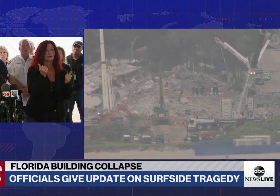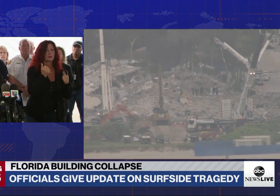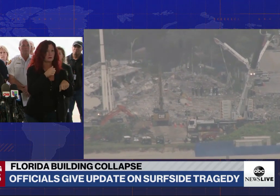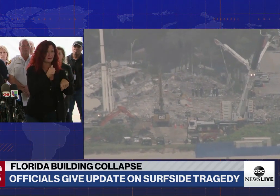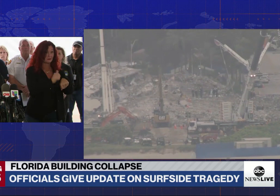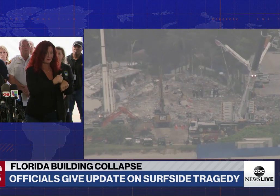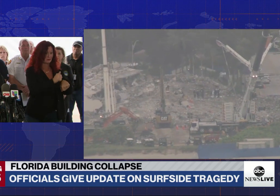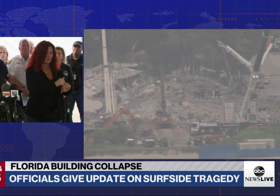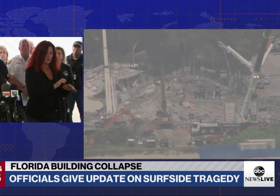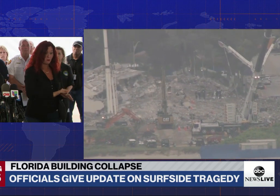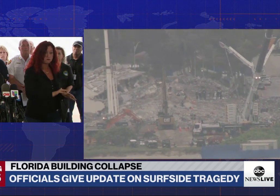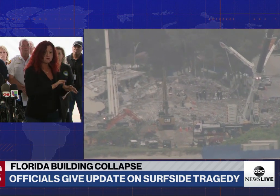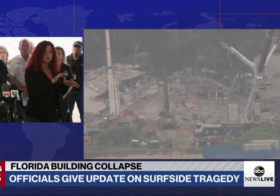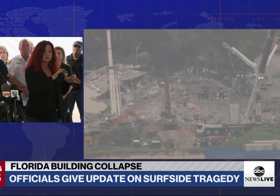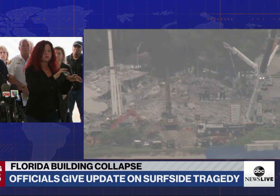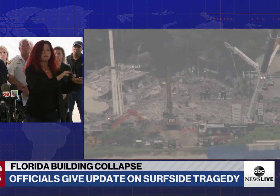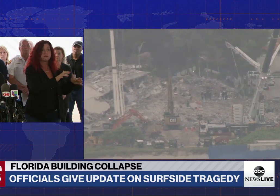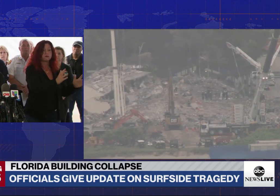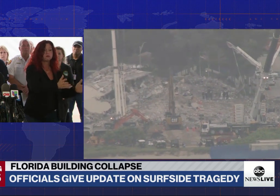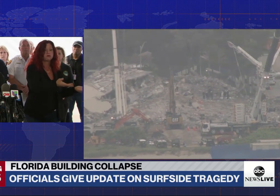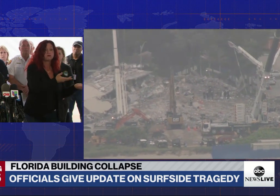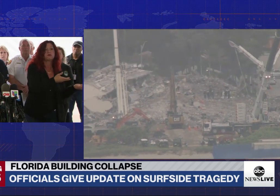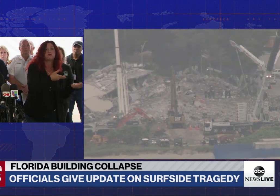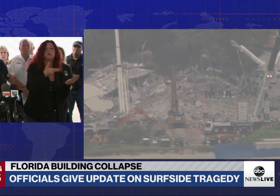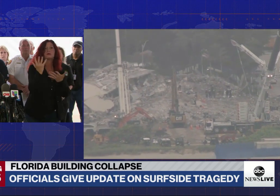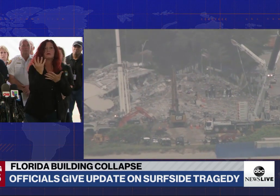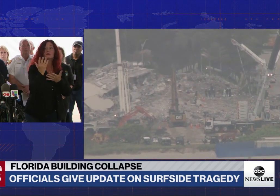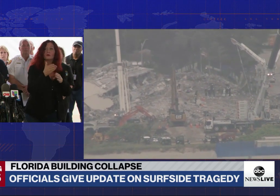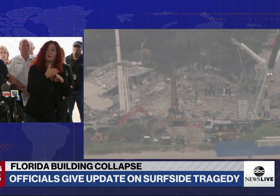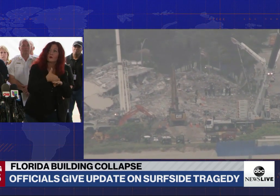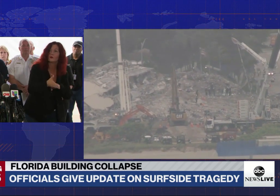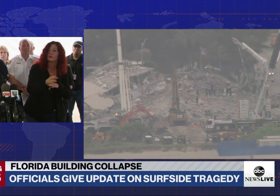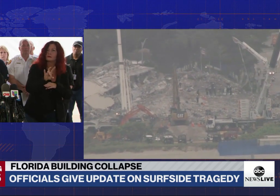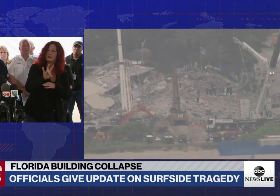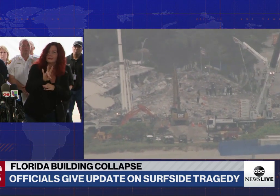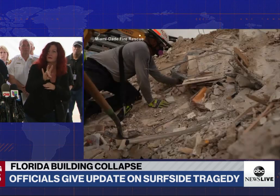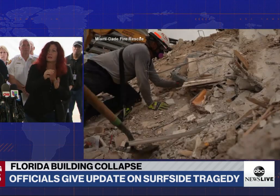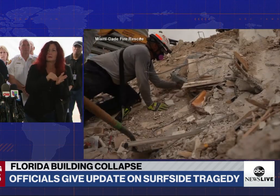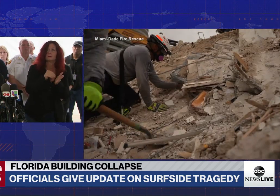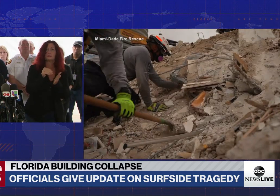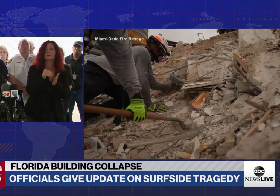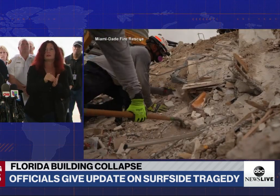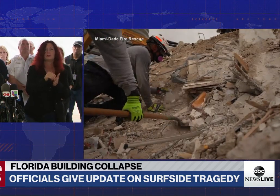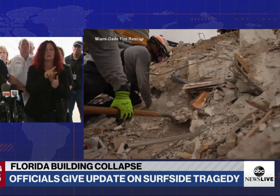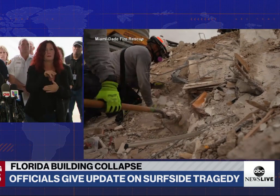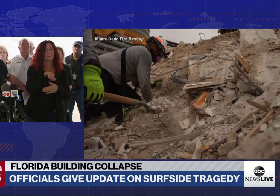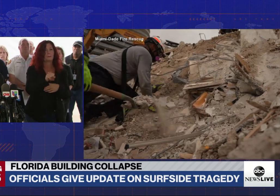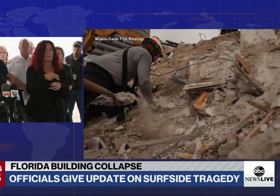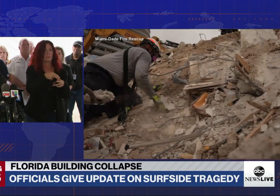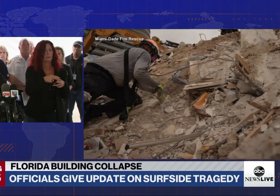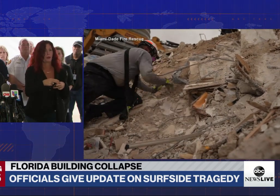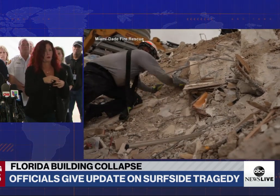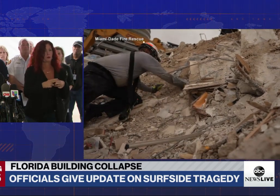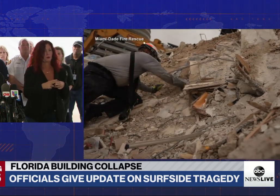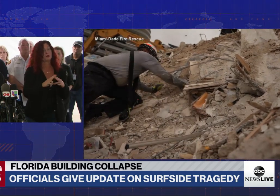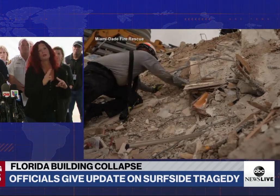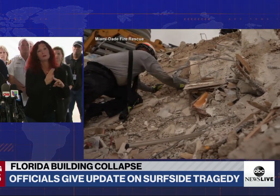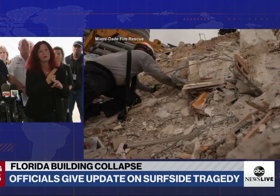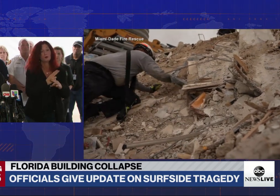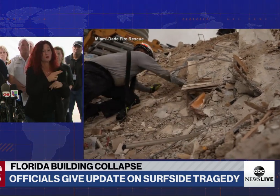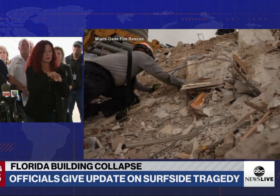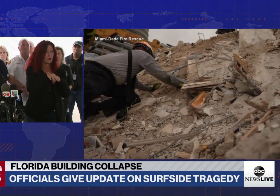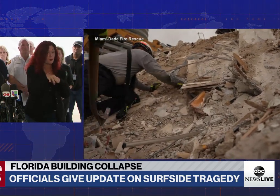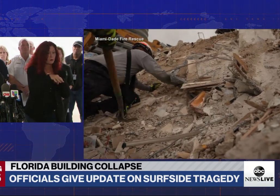concrete and debris from the mound. They've used sonar, cameras, dogs, heavy machinery.